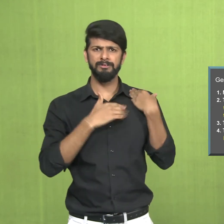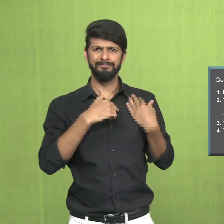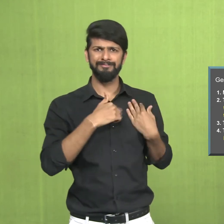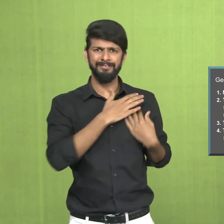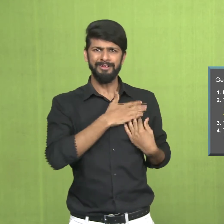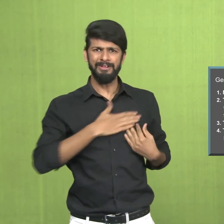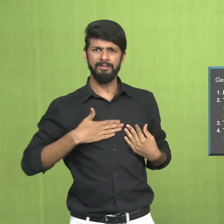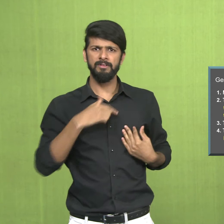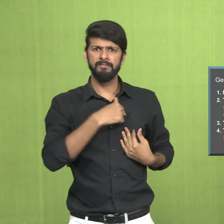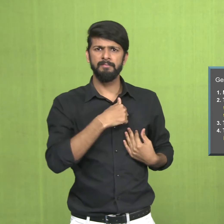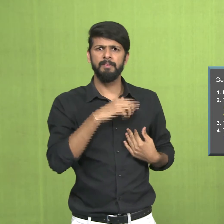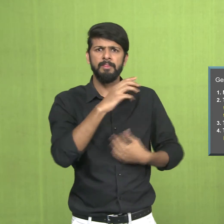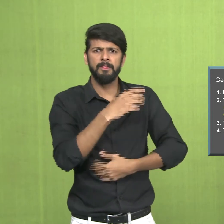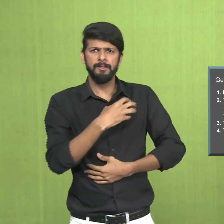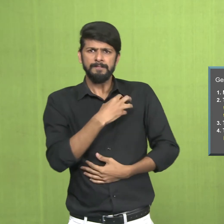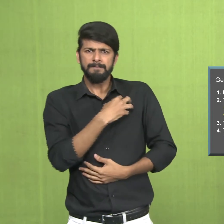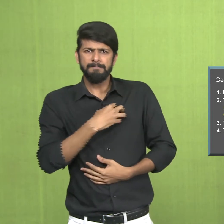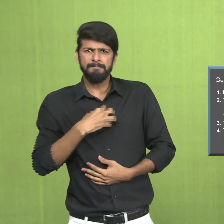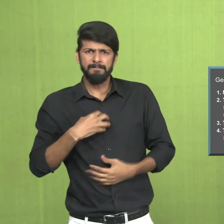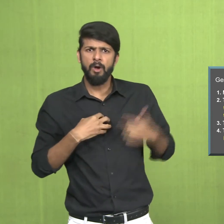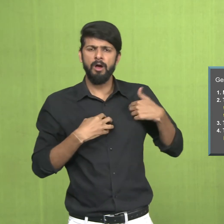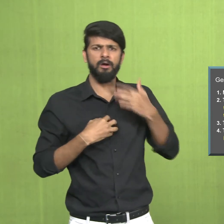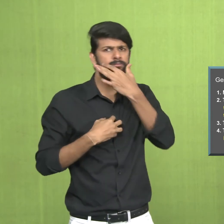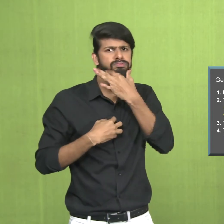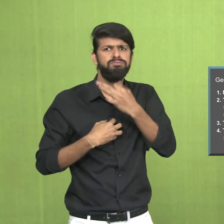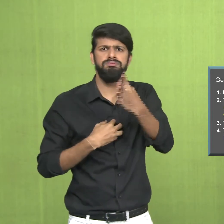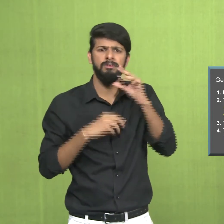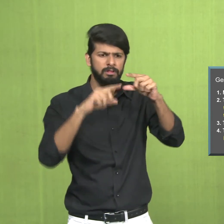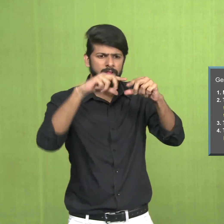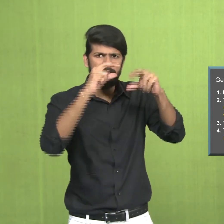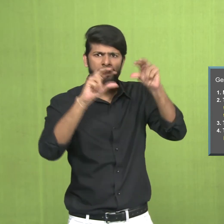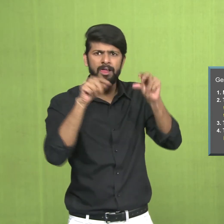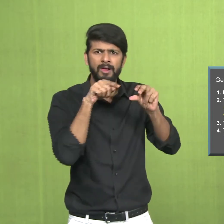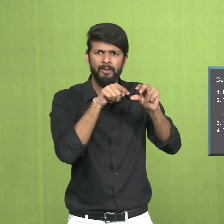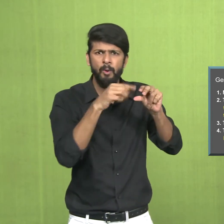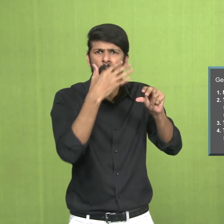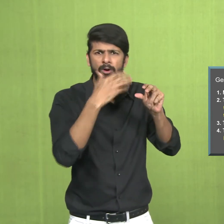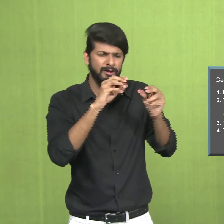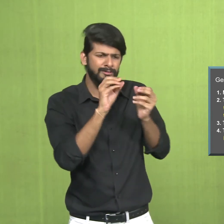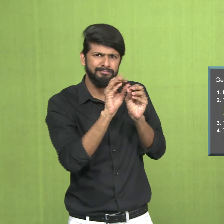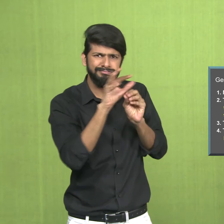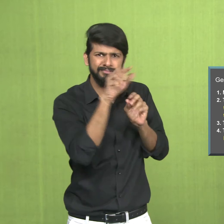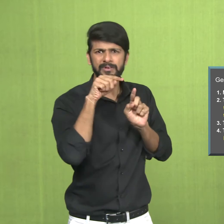The shawl which the priest is wearing is adorned with the trefoil